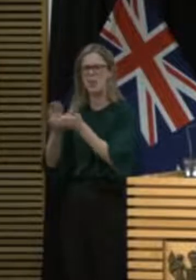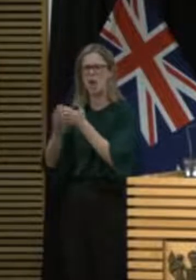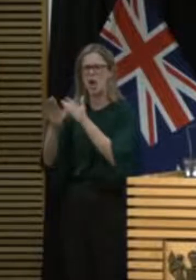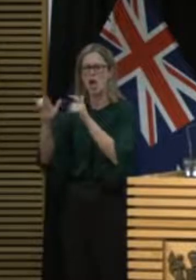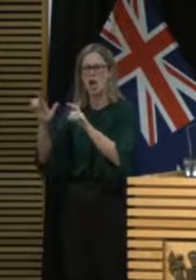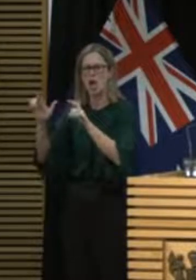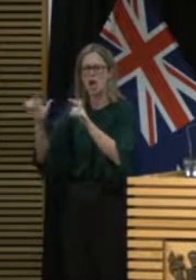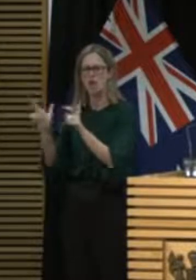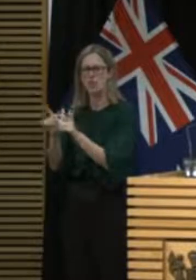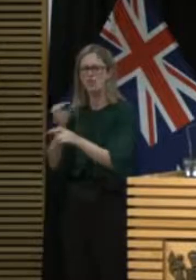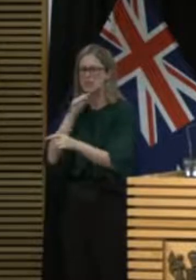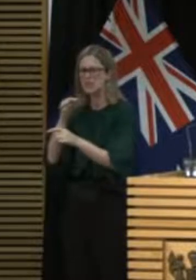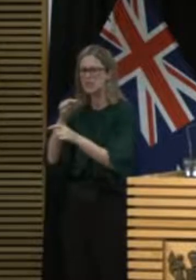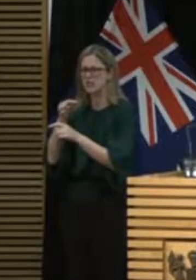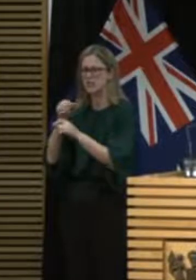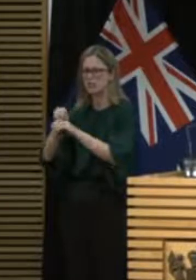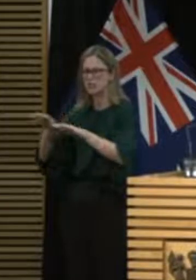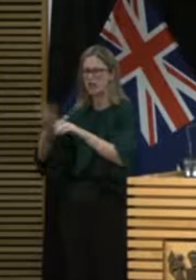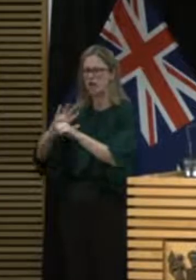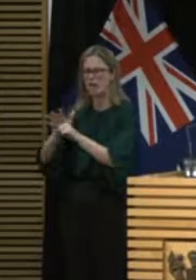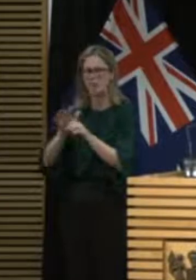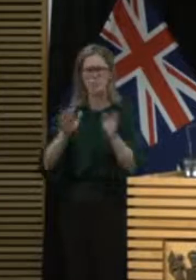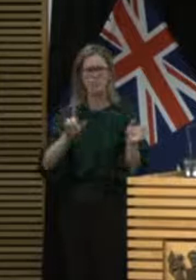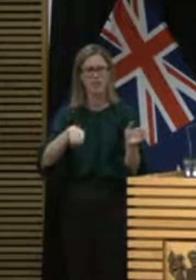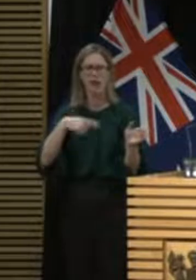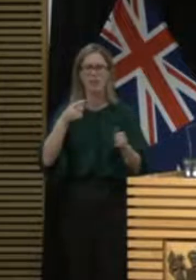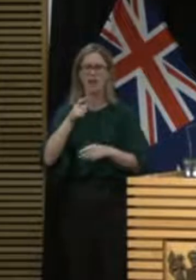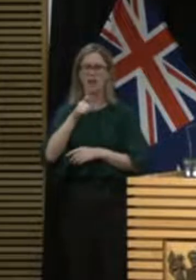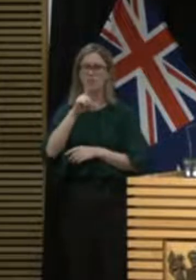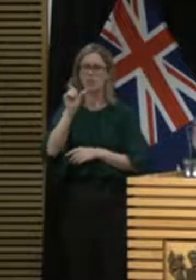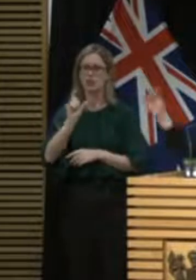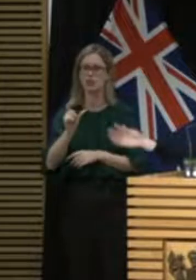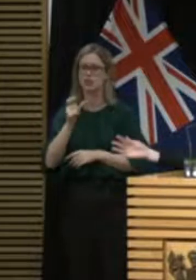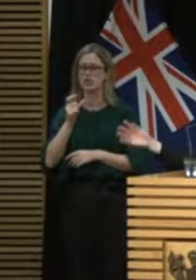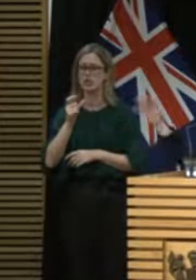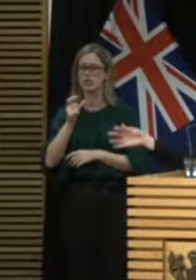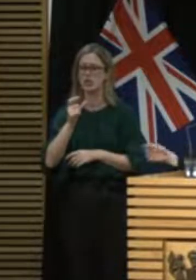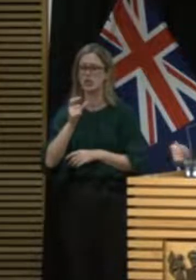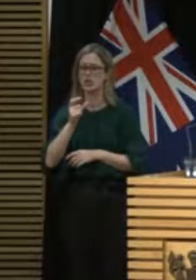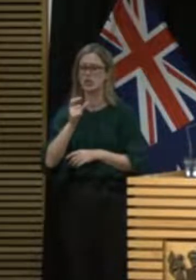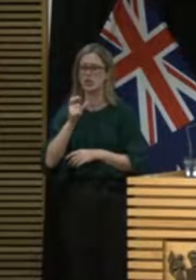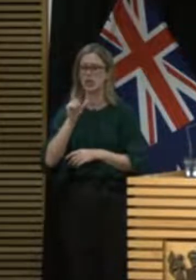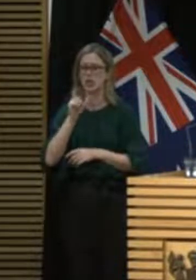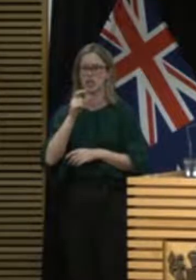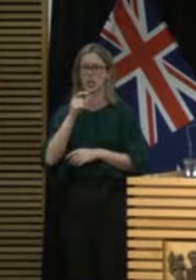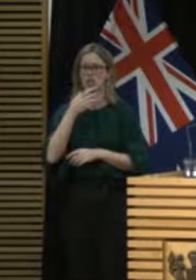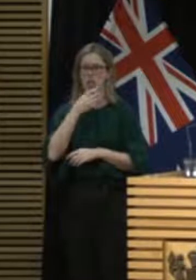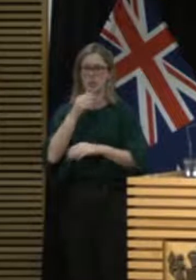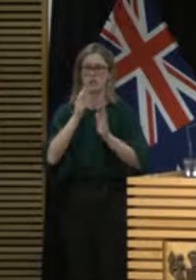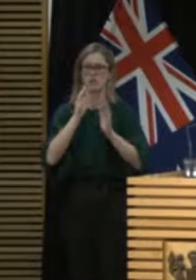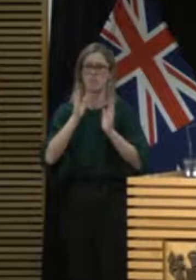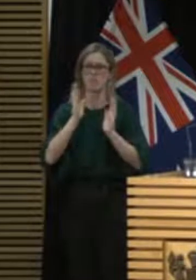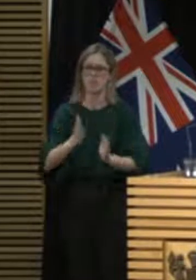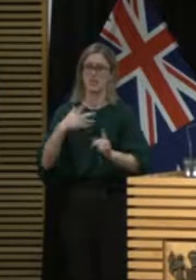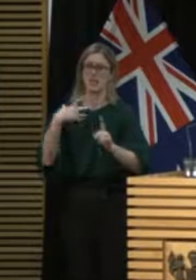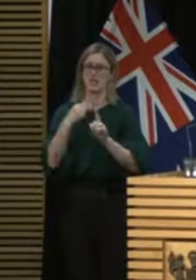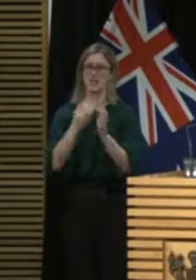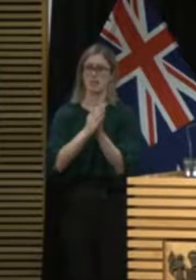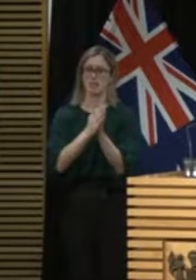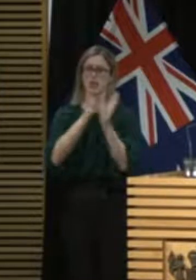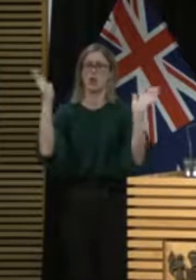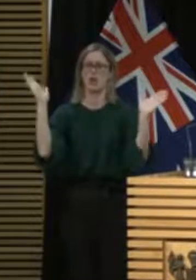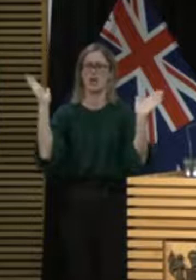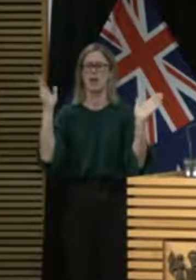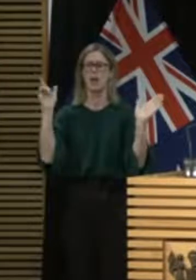I noticed that also other countries have tended to use mandates in very, very broad terms, and we're stepping through the mandates,